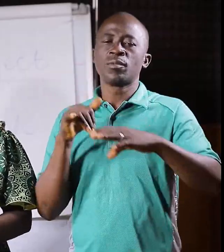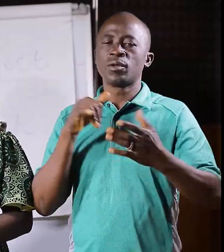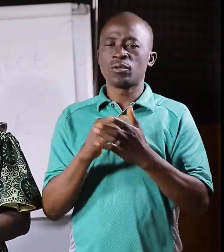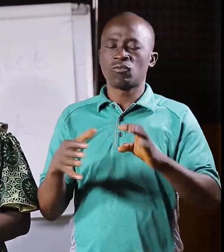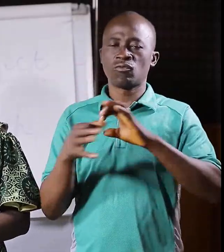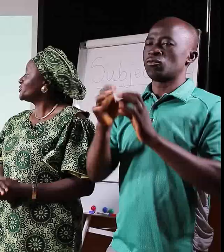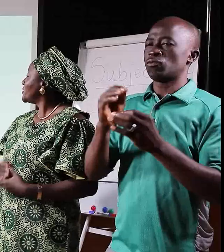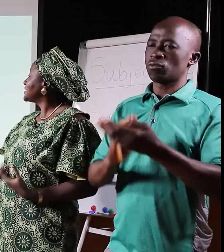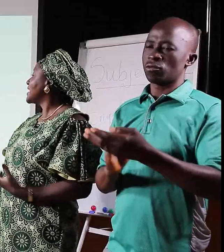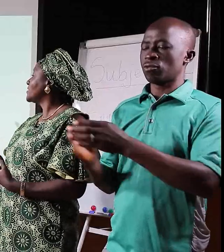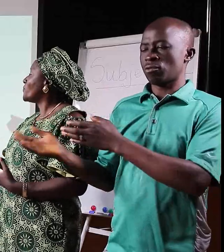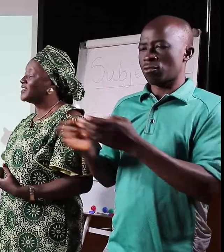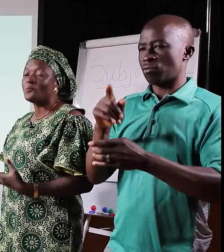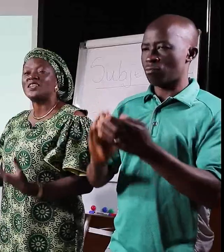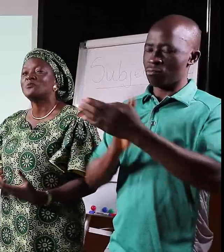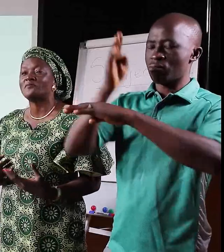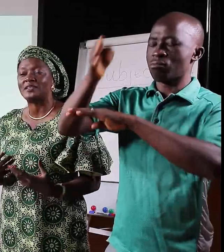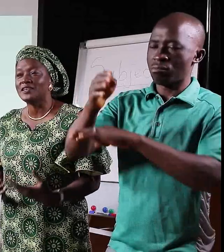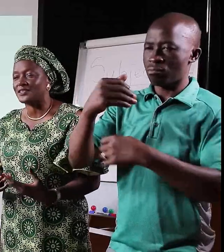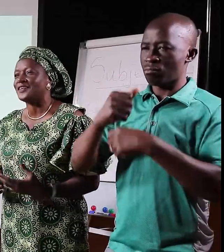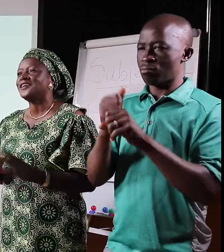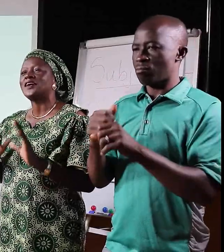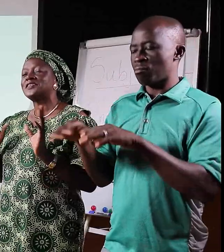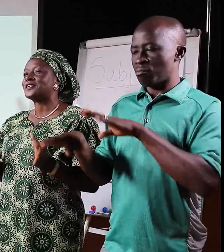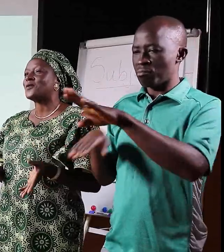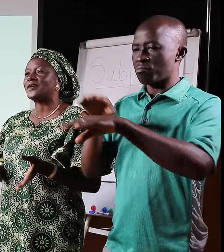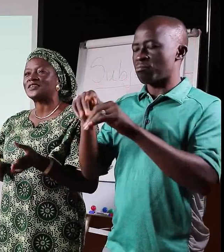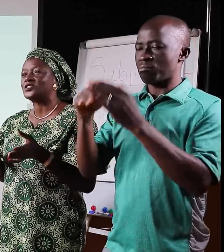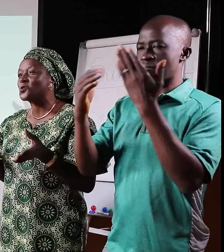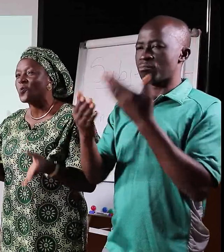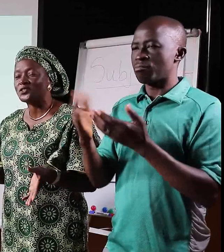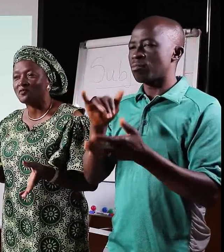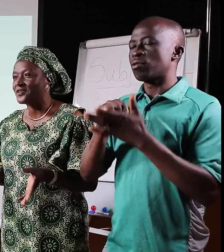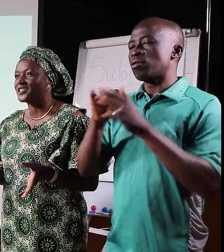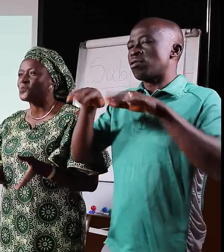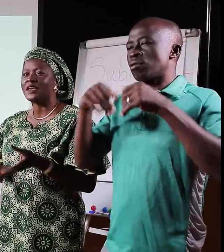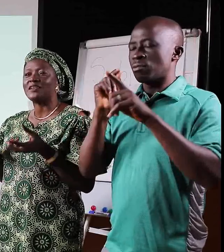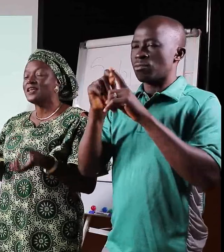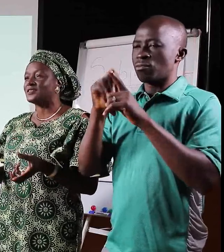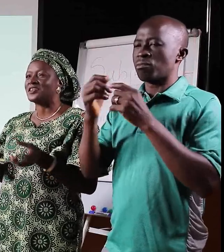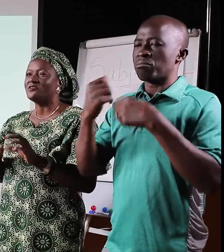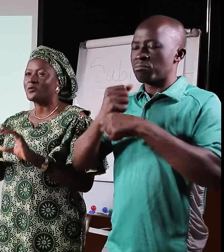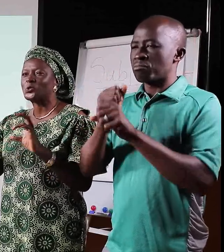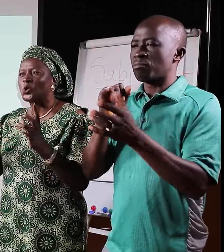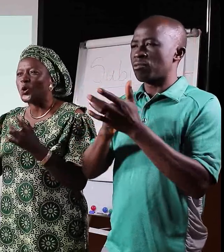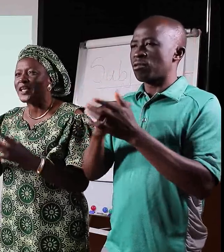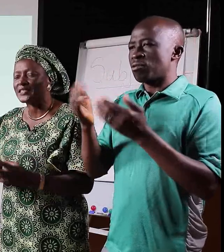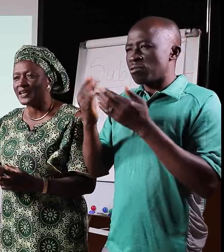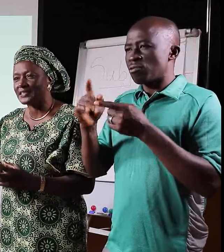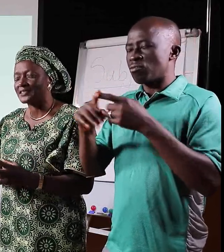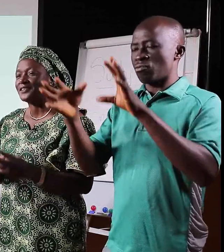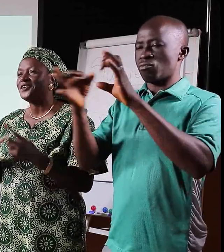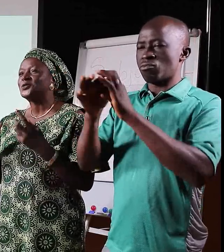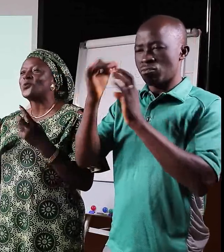you across. So just like the bridge makes movement easy, that is how our transition words or phrases make it easy for us to